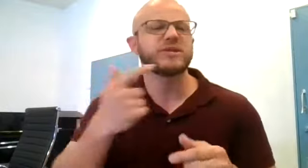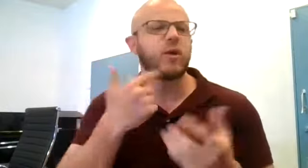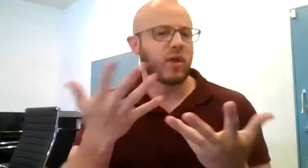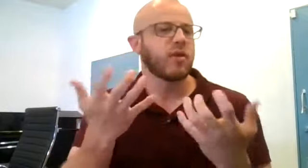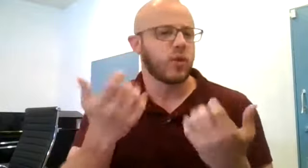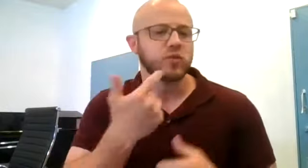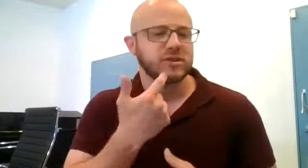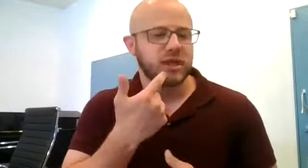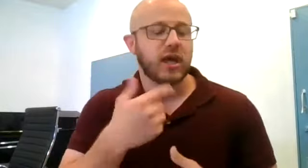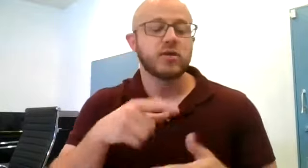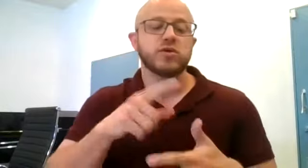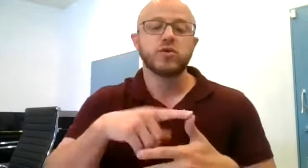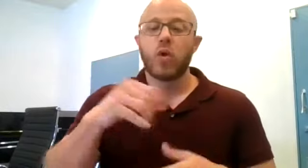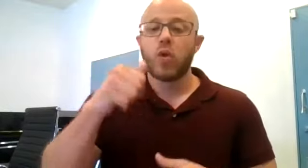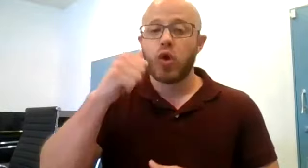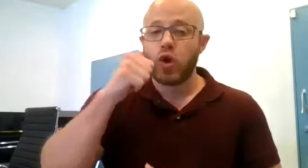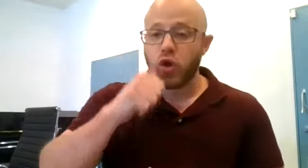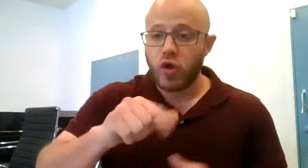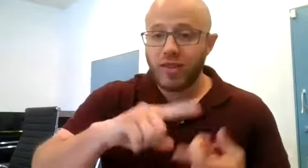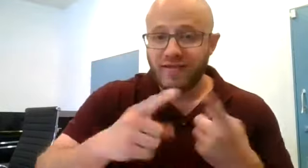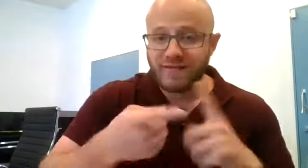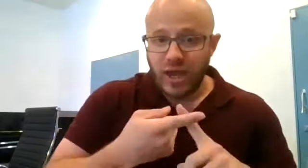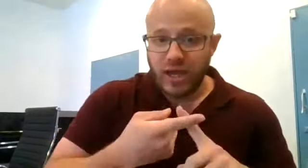So the different ways to say what you want. So we have girlfriend,